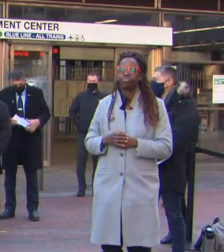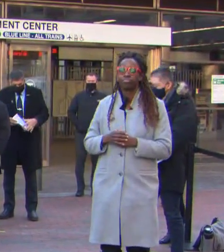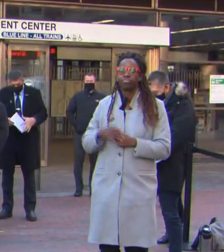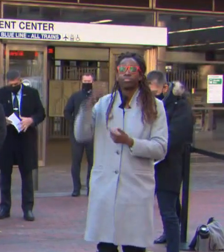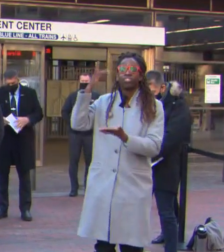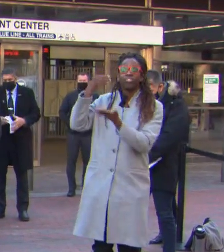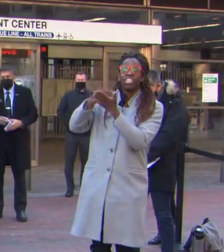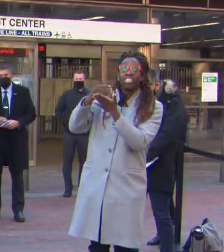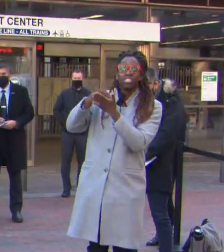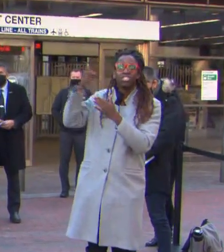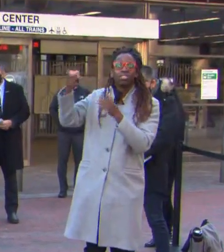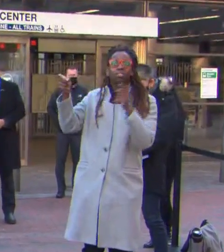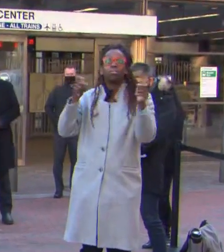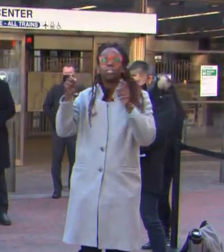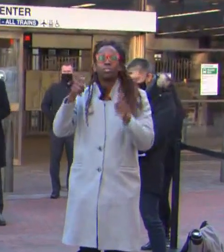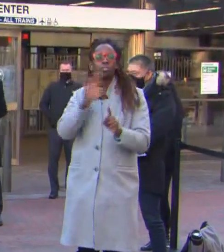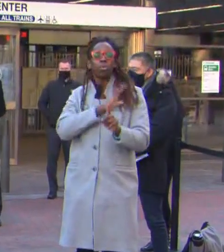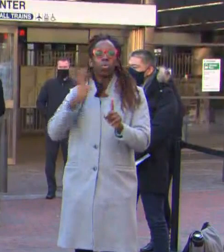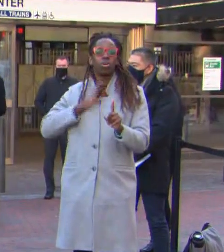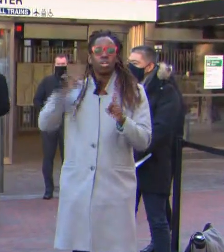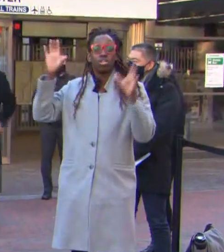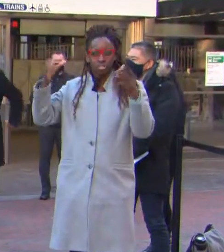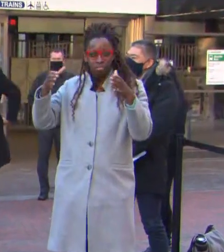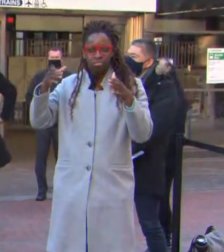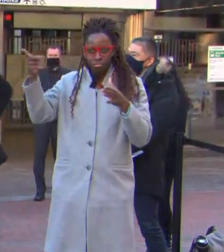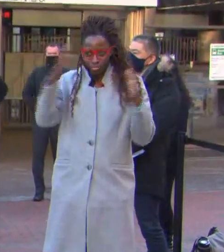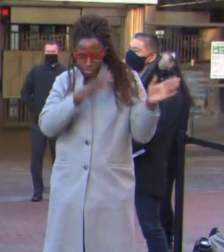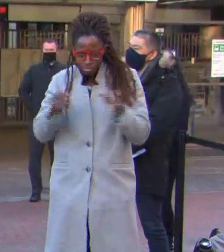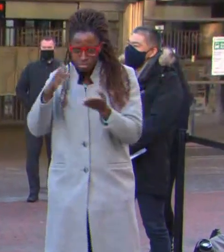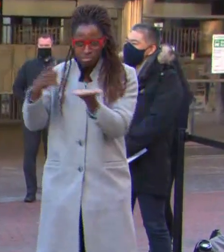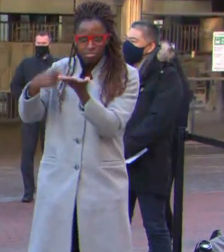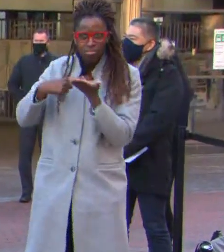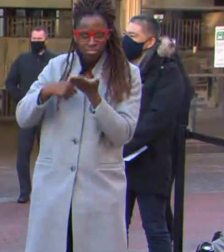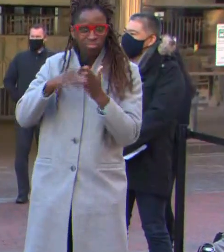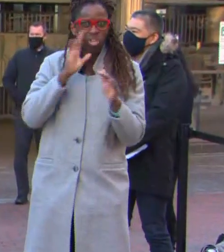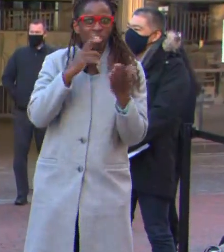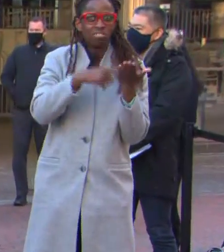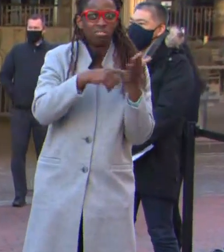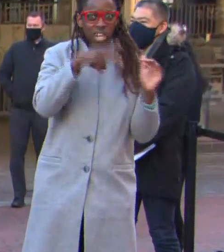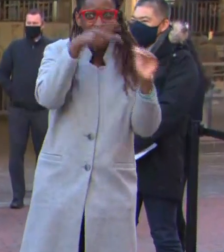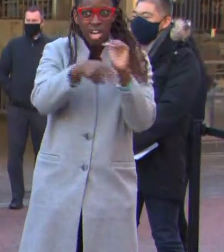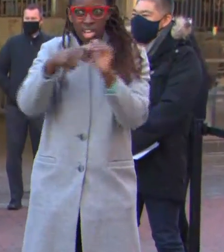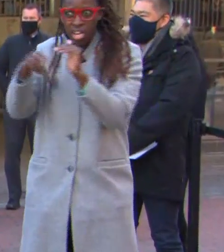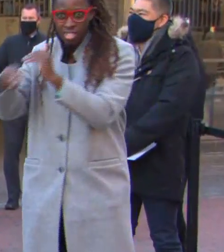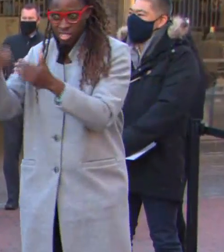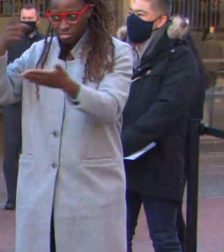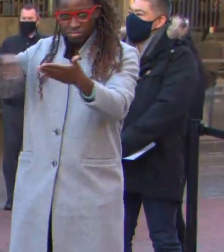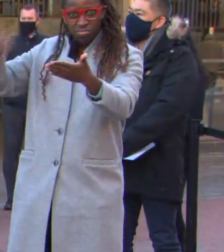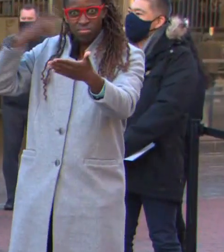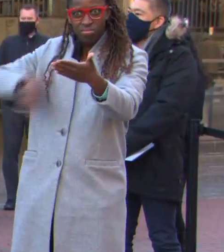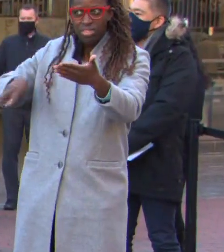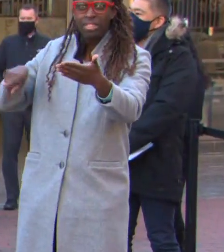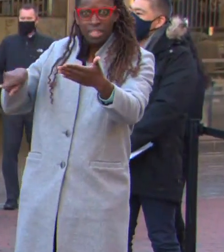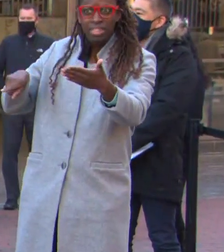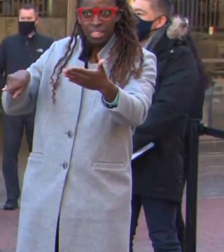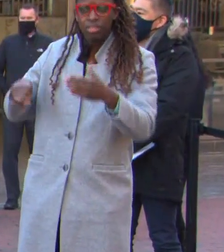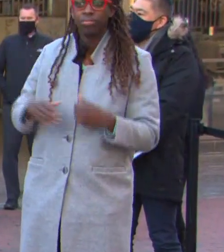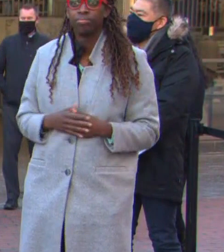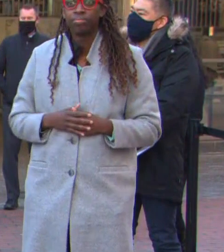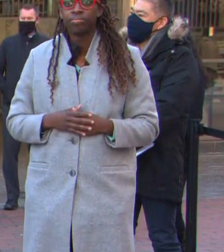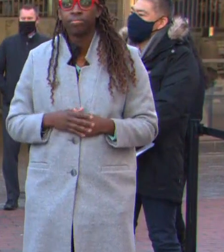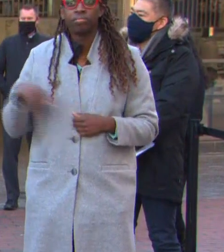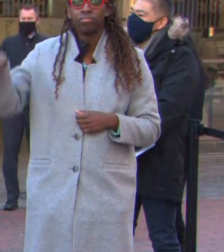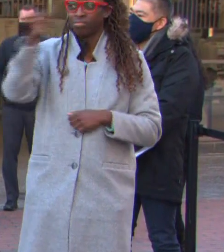being proposed for 2 weeks from now. We're here today to stand together against the proposed cuts to the